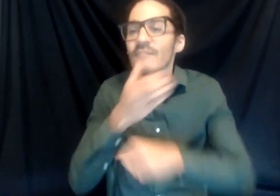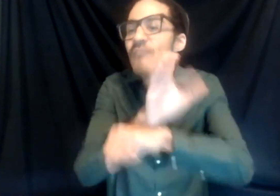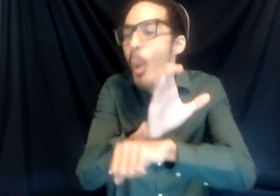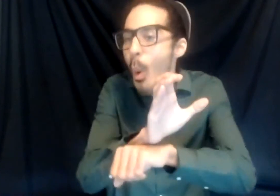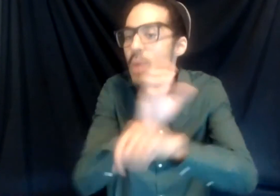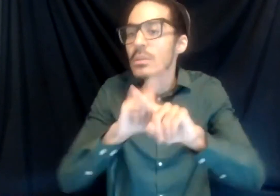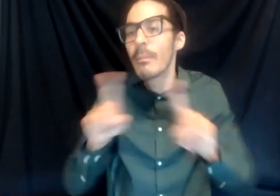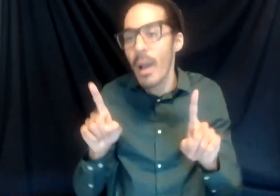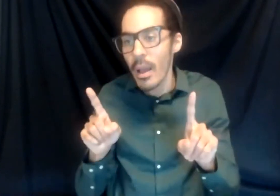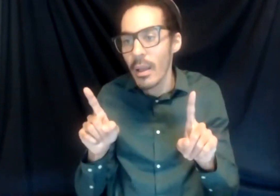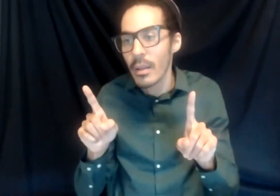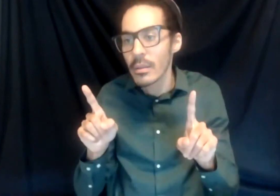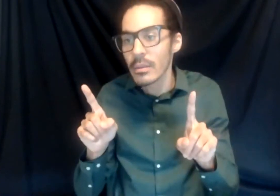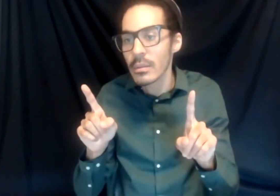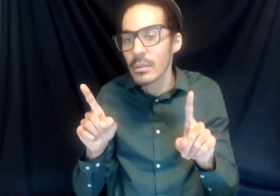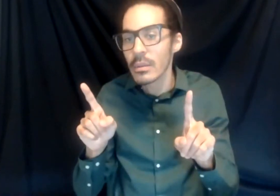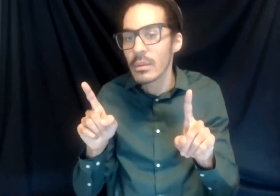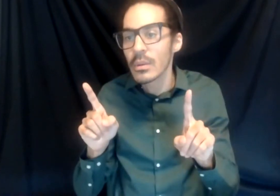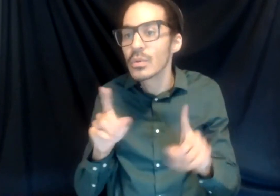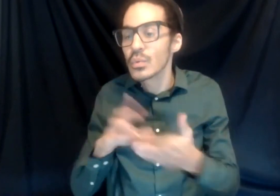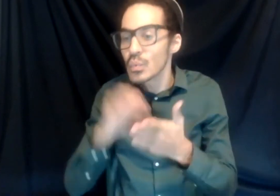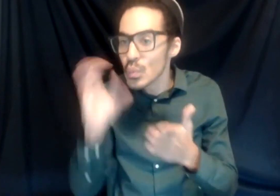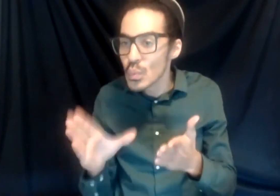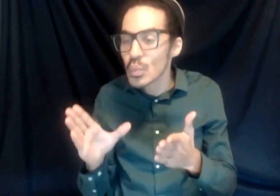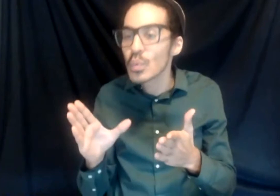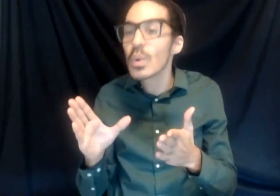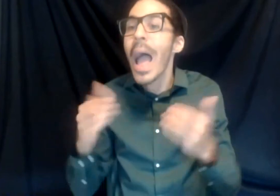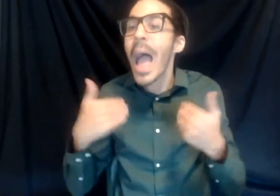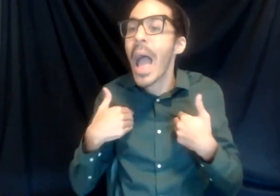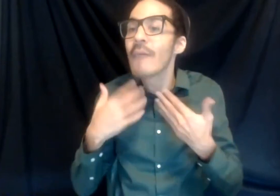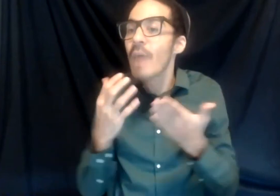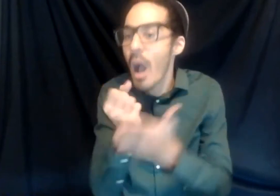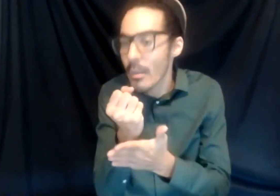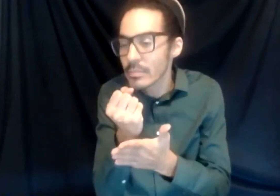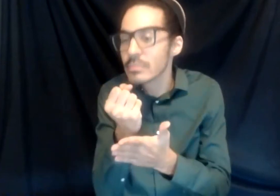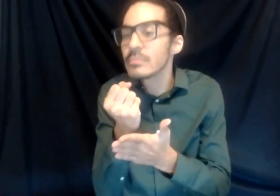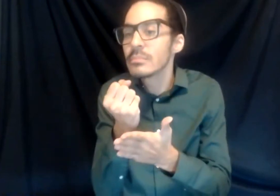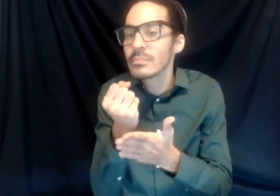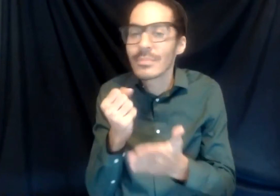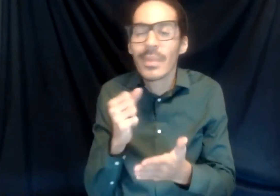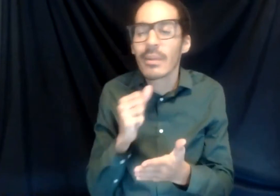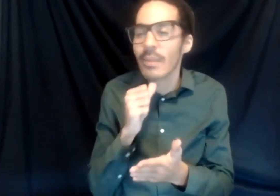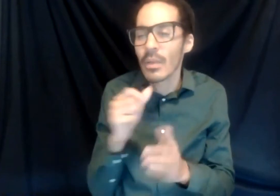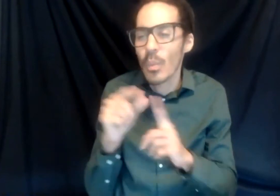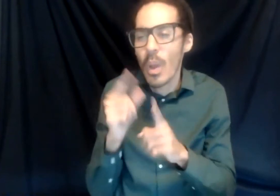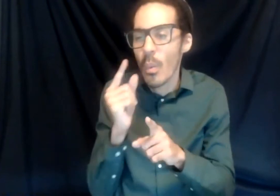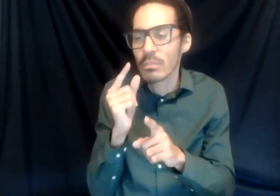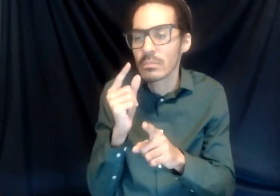are given the opportunity, not opportunity, actually given opportunity is actually by word, if students are pretty much